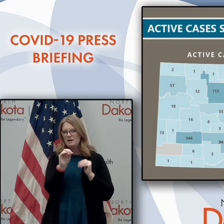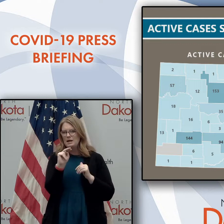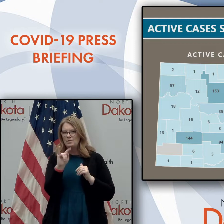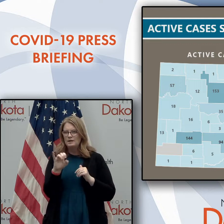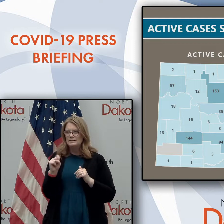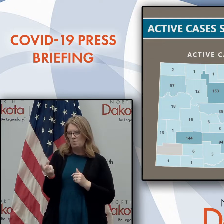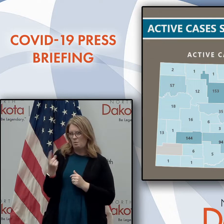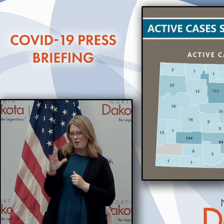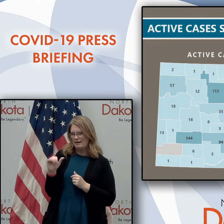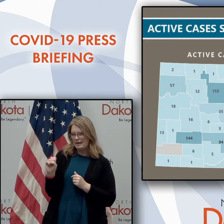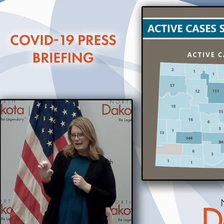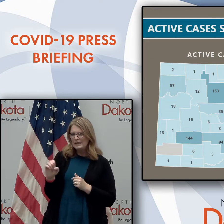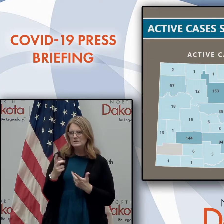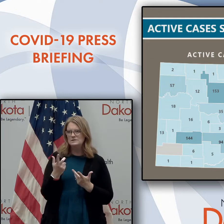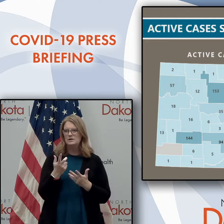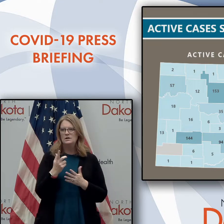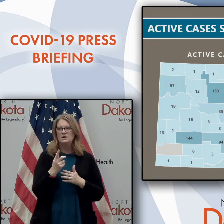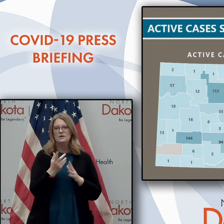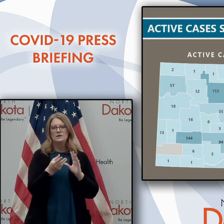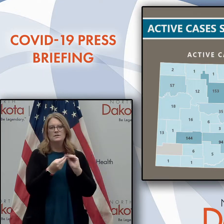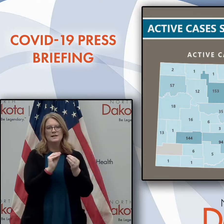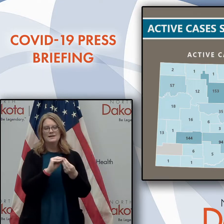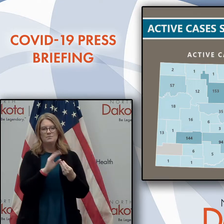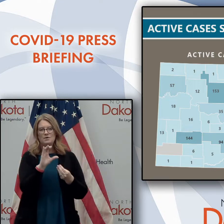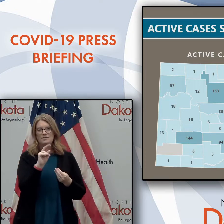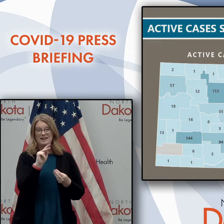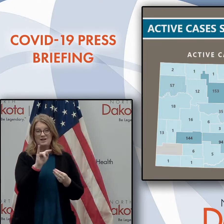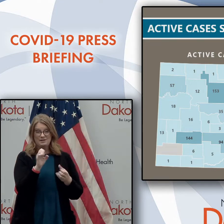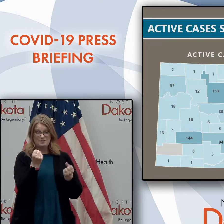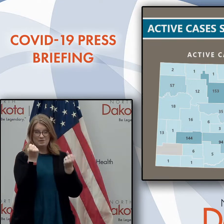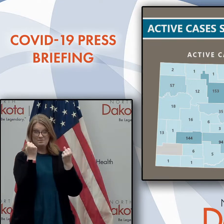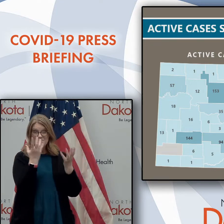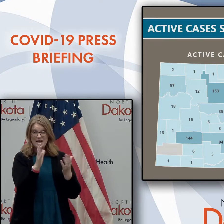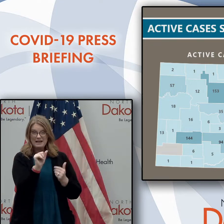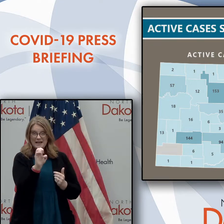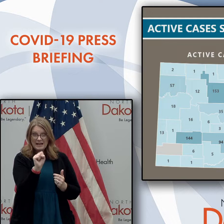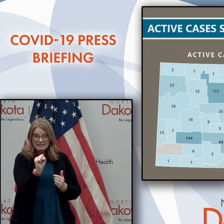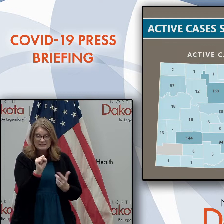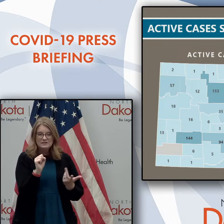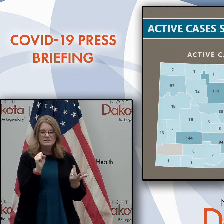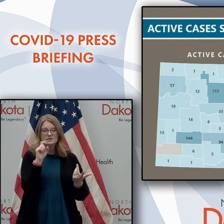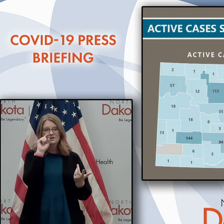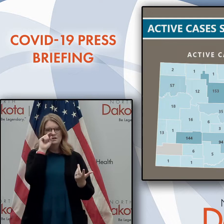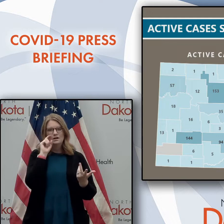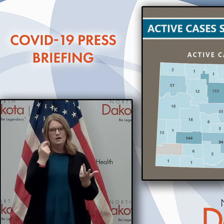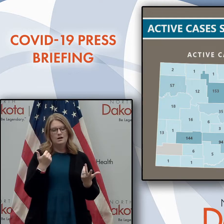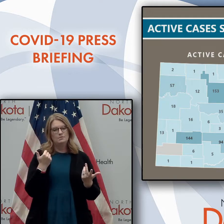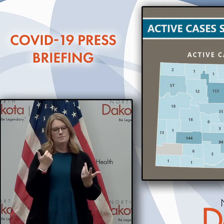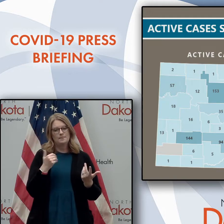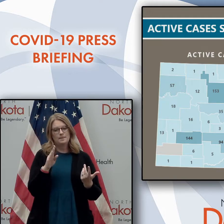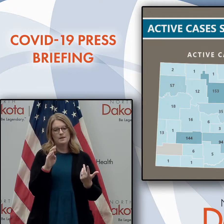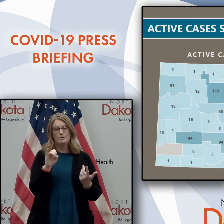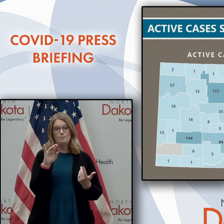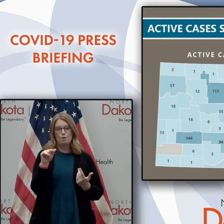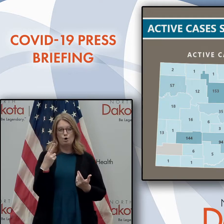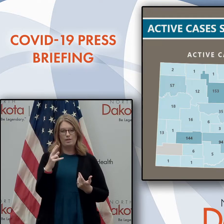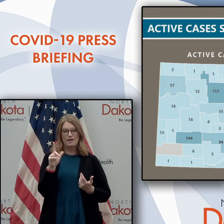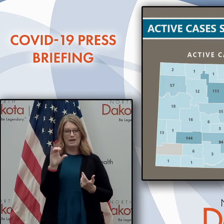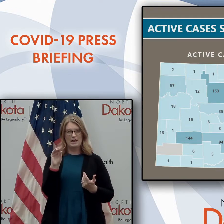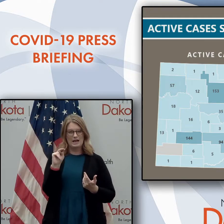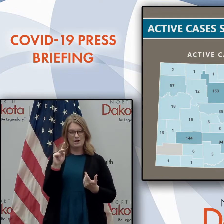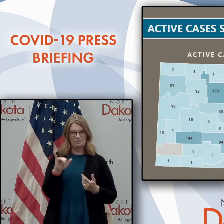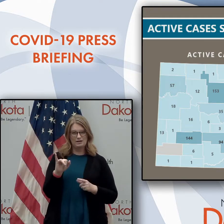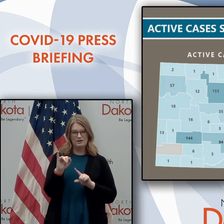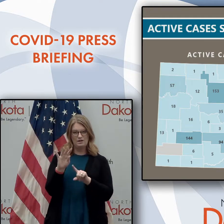In terms of those counties with the most number of active cases, just looking at the numerator, not looking at population, but Burley County